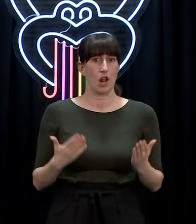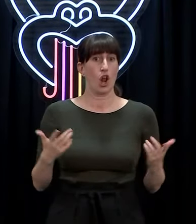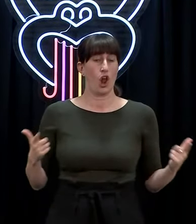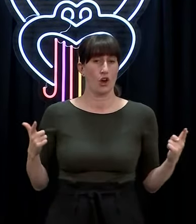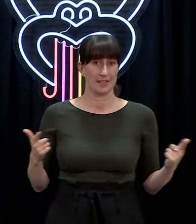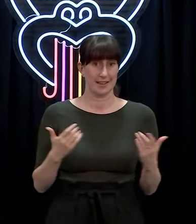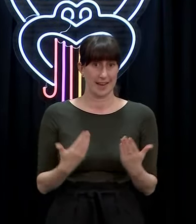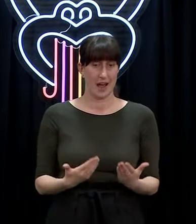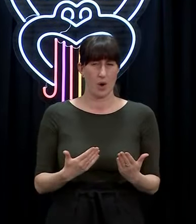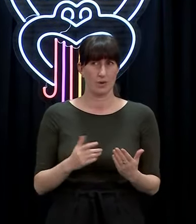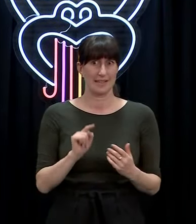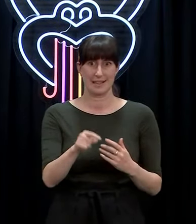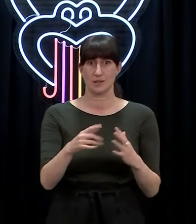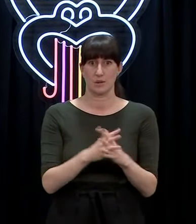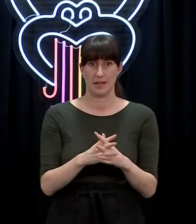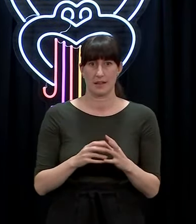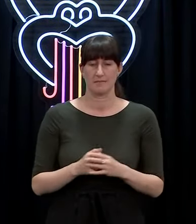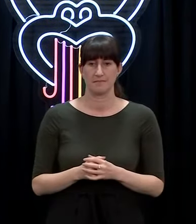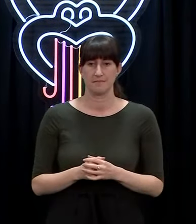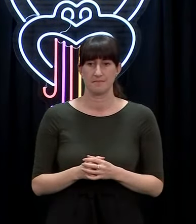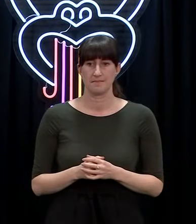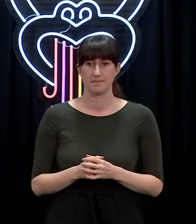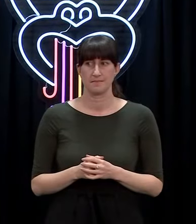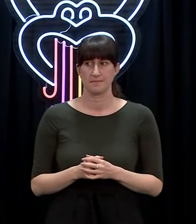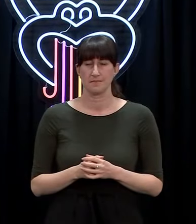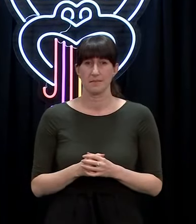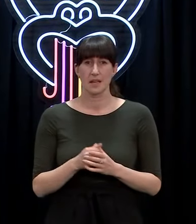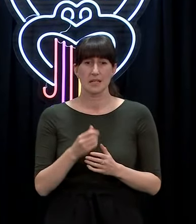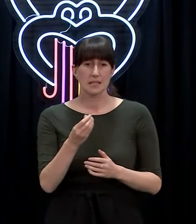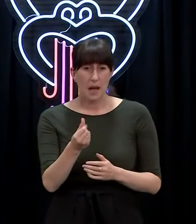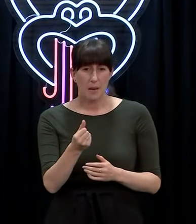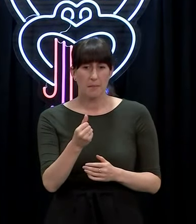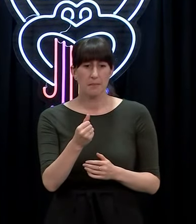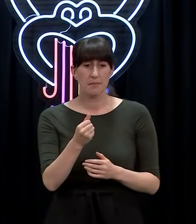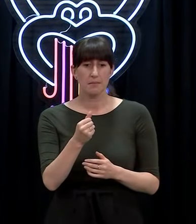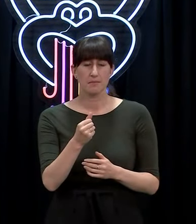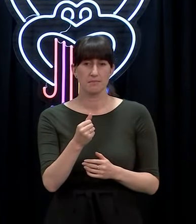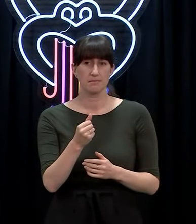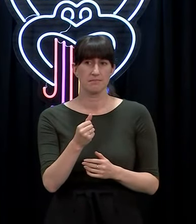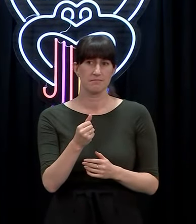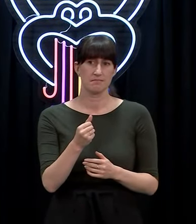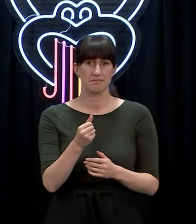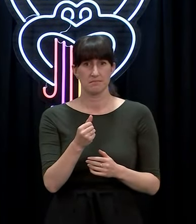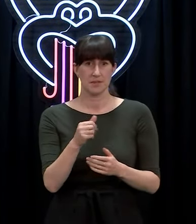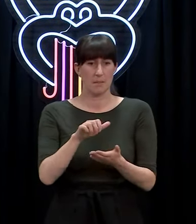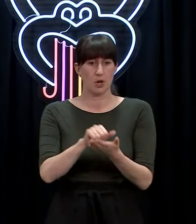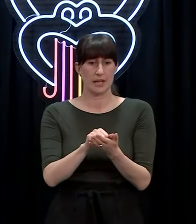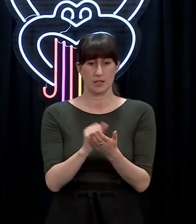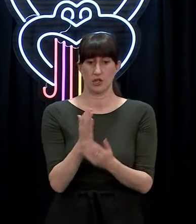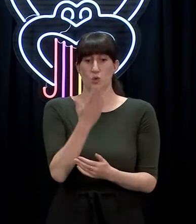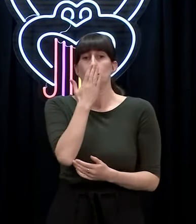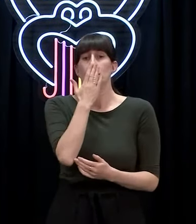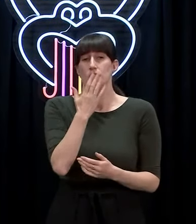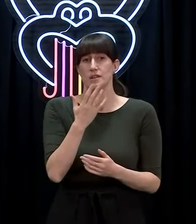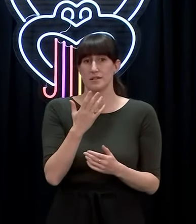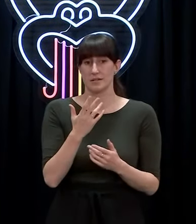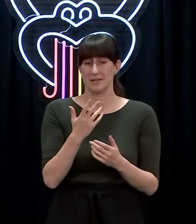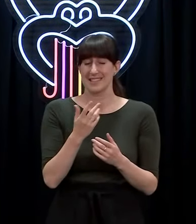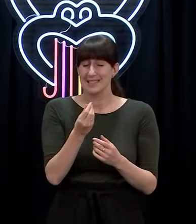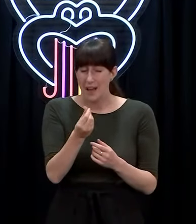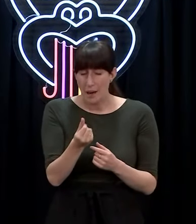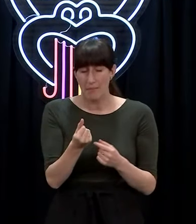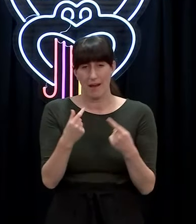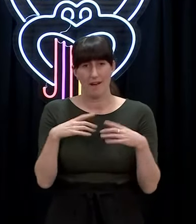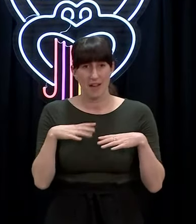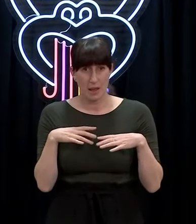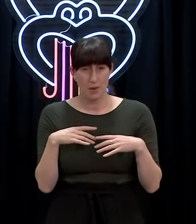a lot of that next week. There are some bookings that are quite short notice bookings, space available.